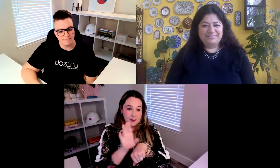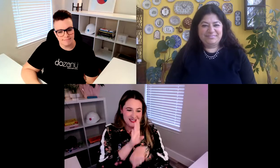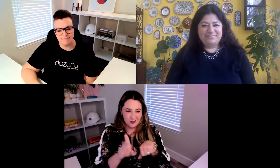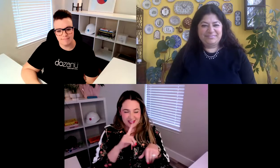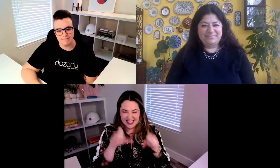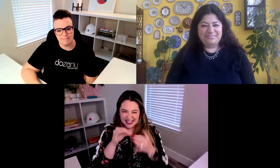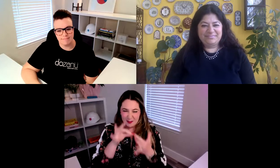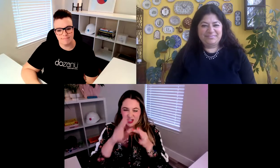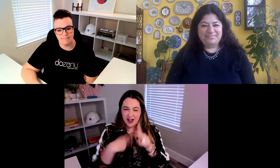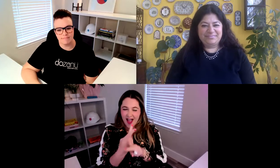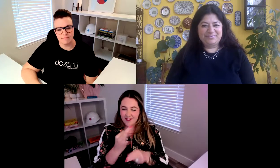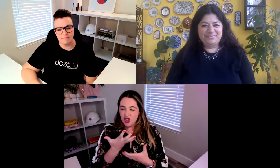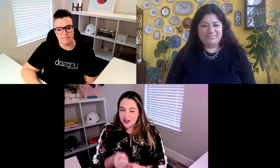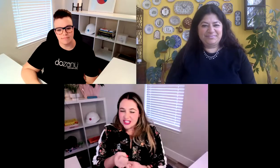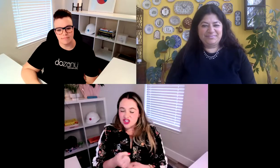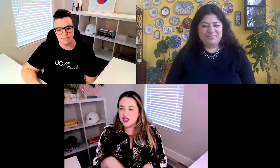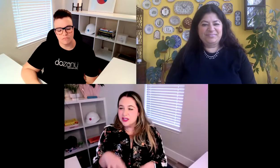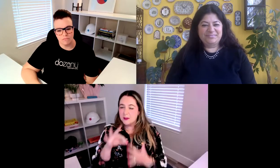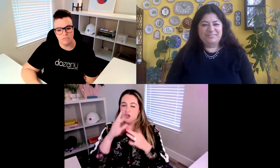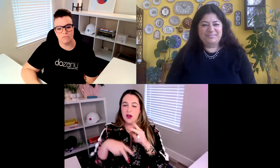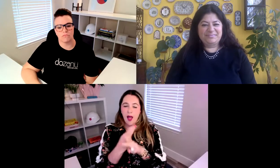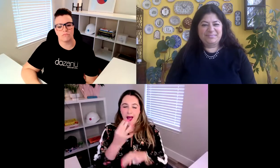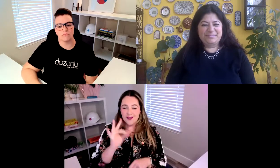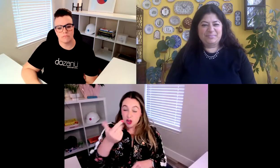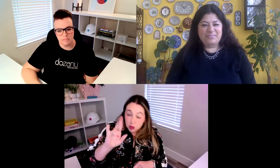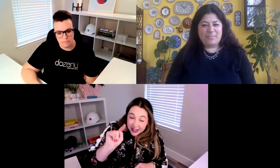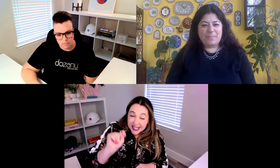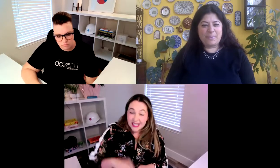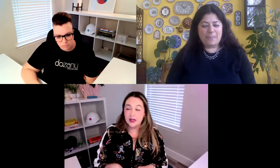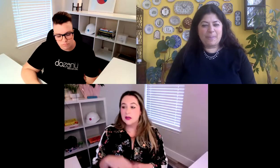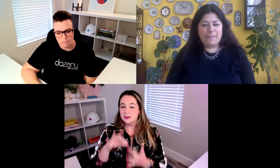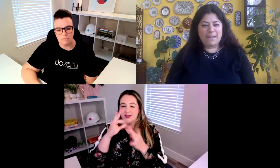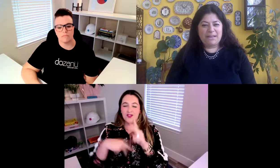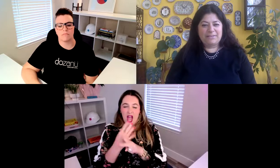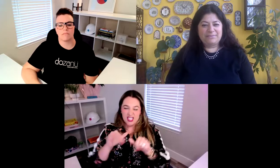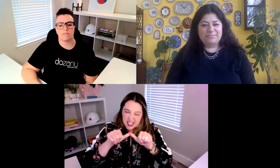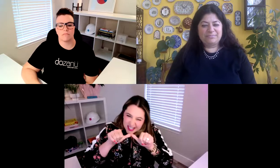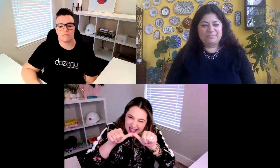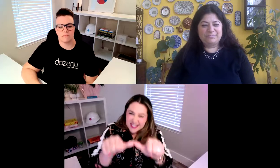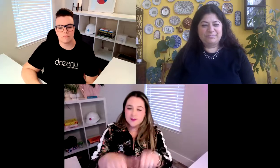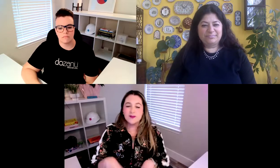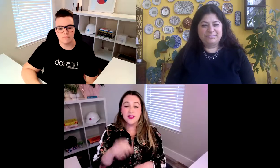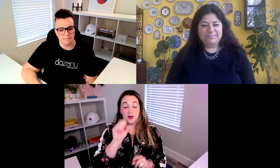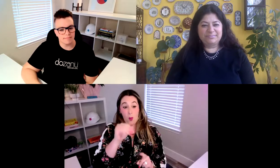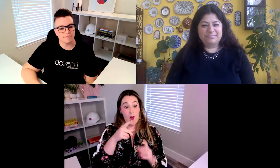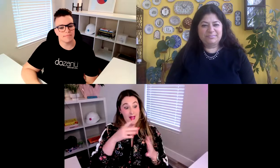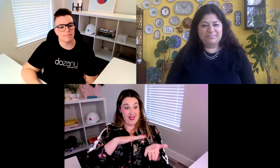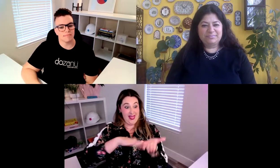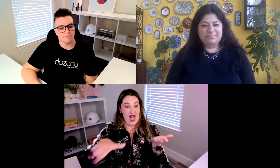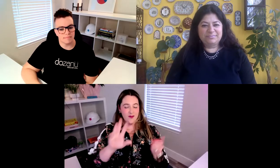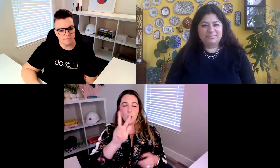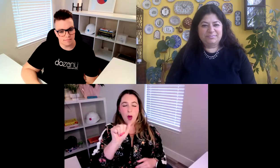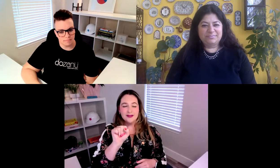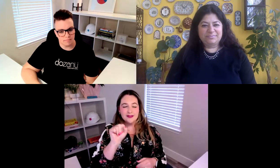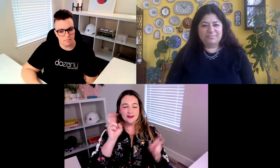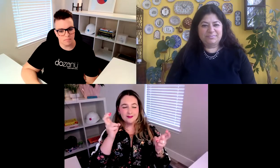all business owners can say the same thing. You know, business requires a special kind of trust and a special grit, a determination,